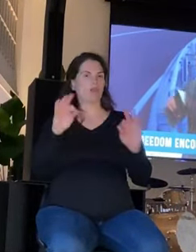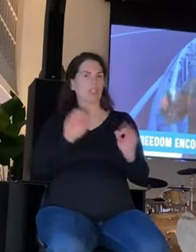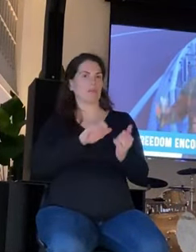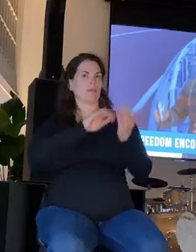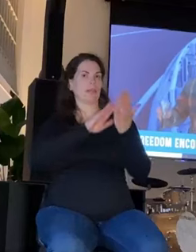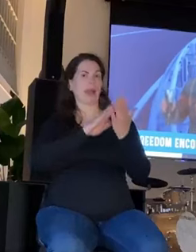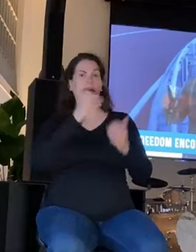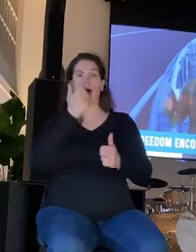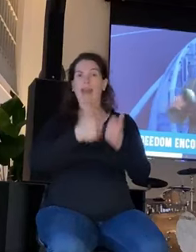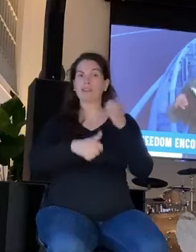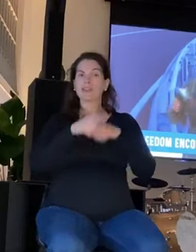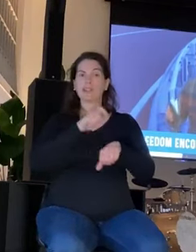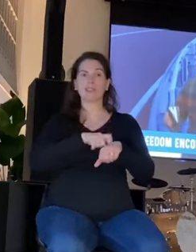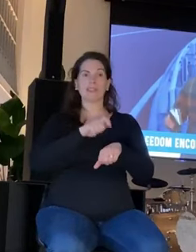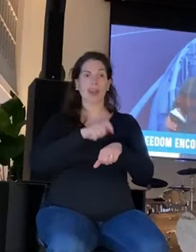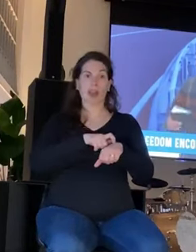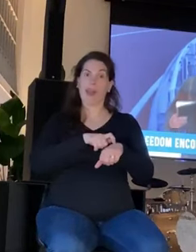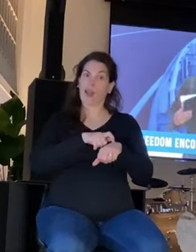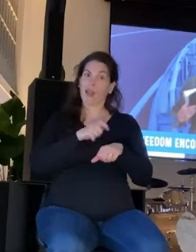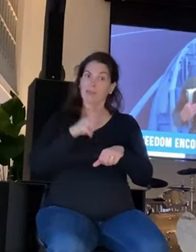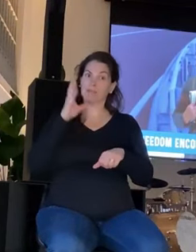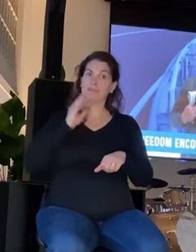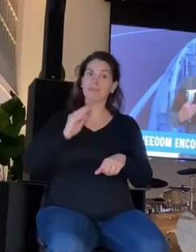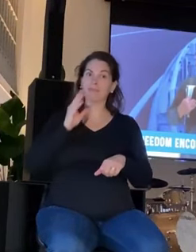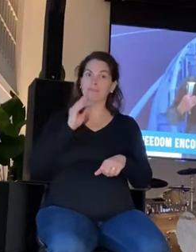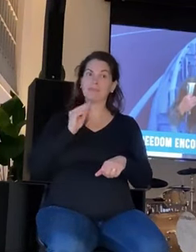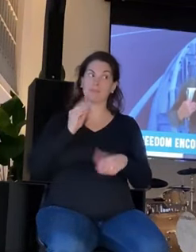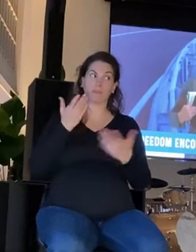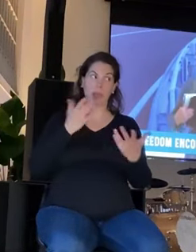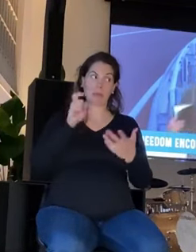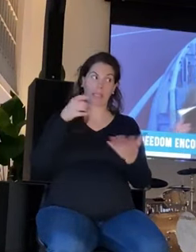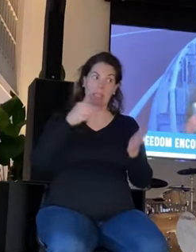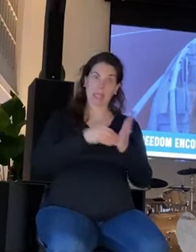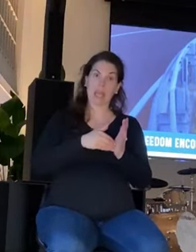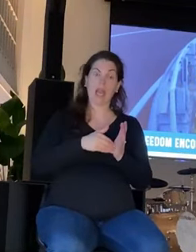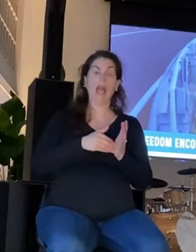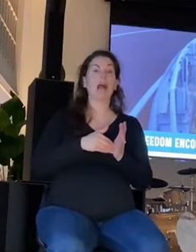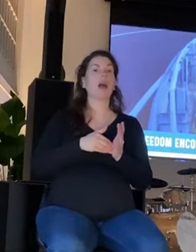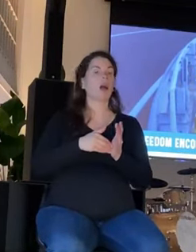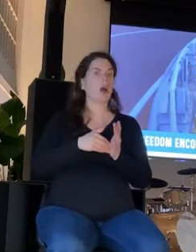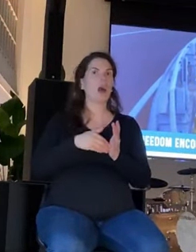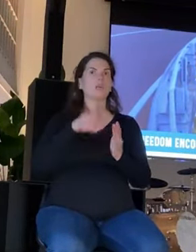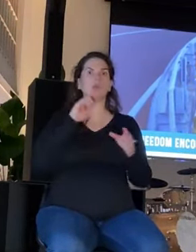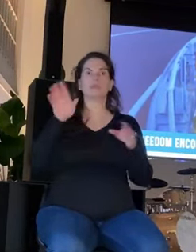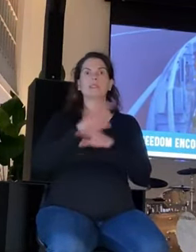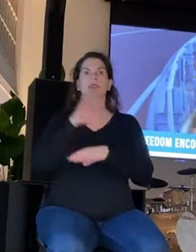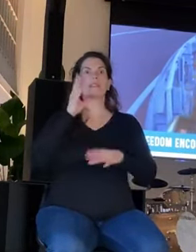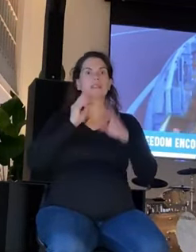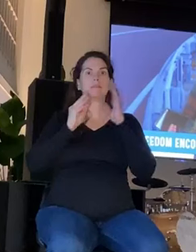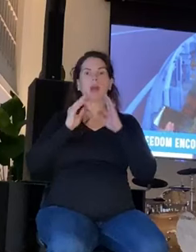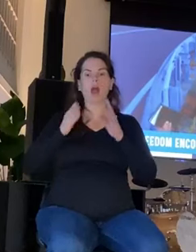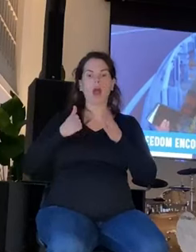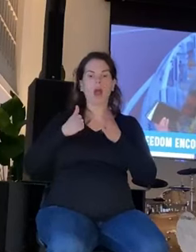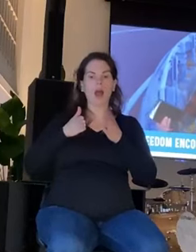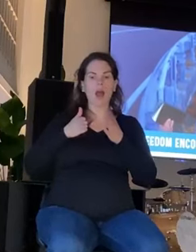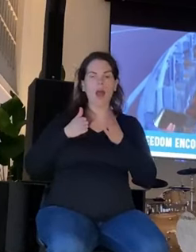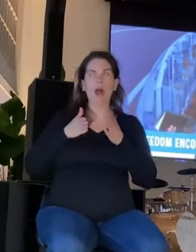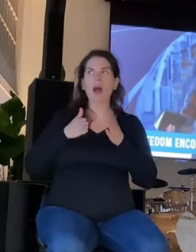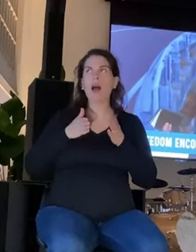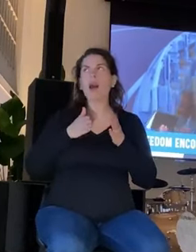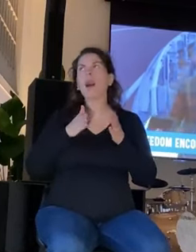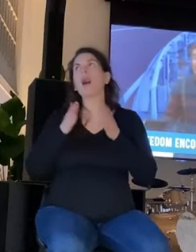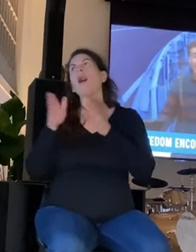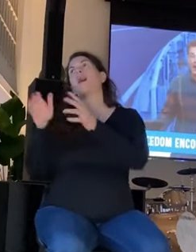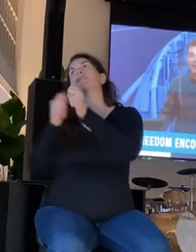every time you go through it, some of you need to go through it again, you experience the getting yourself back on the pathway of life that leads to life